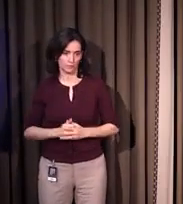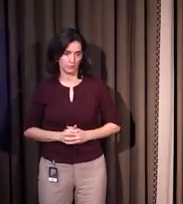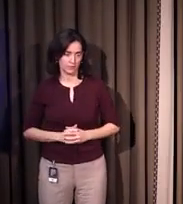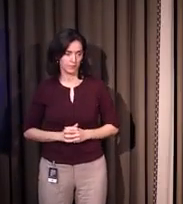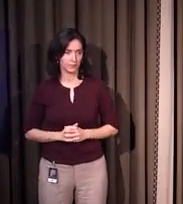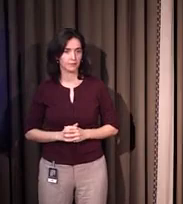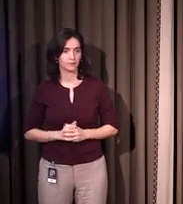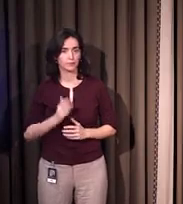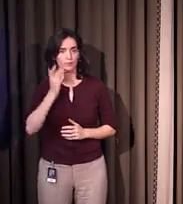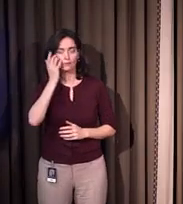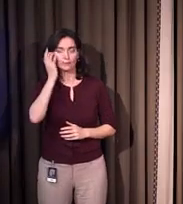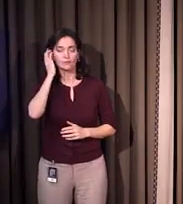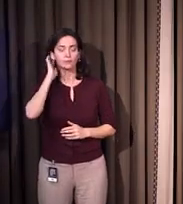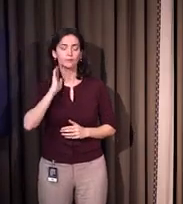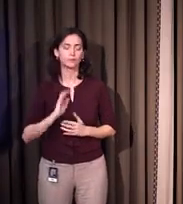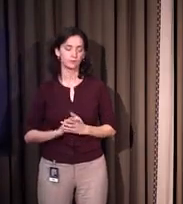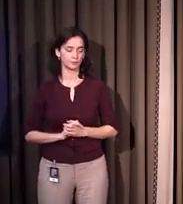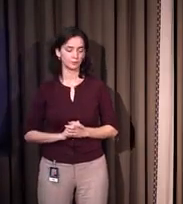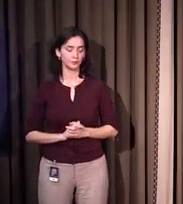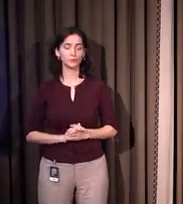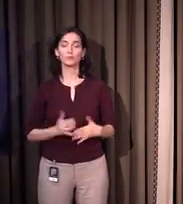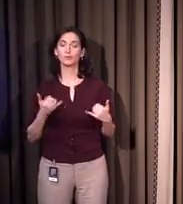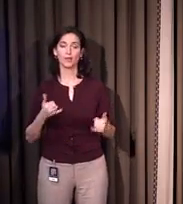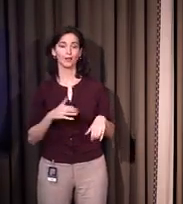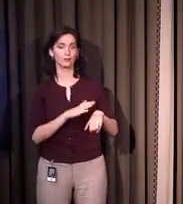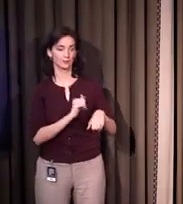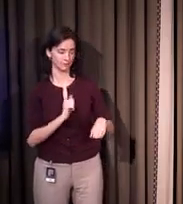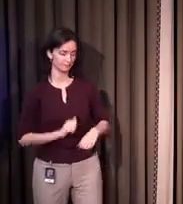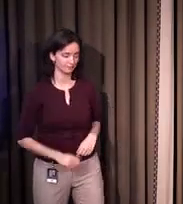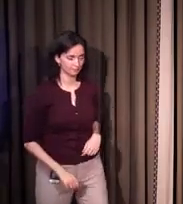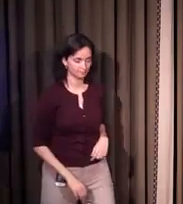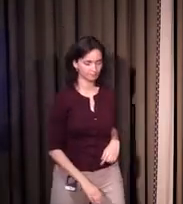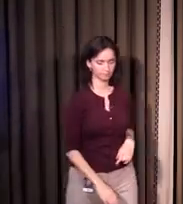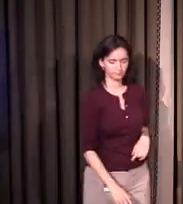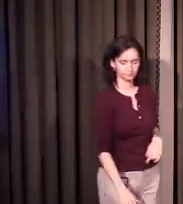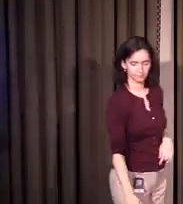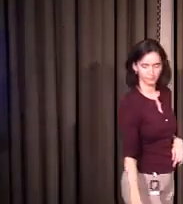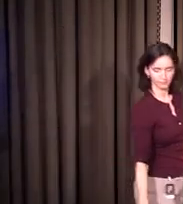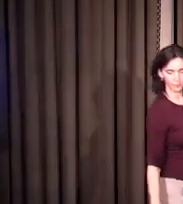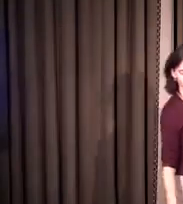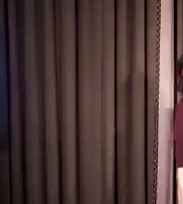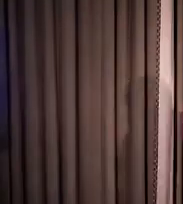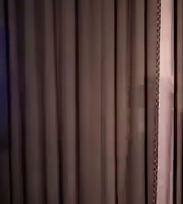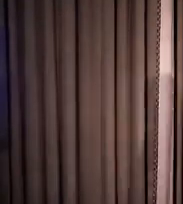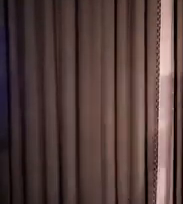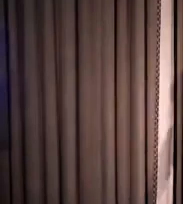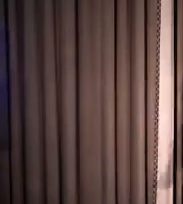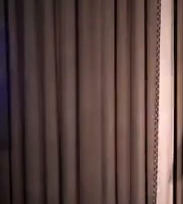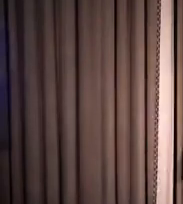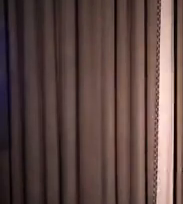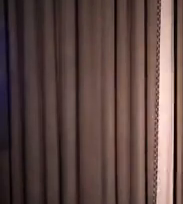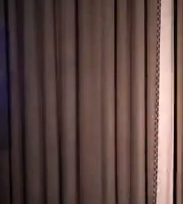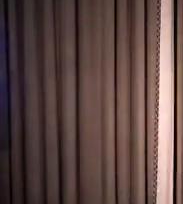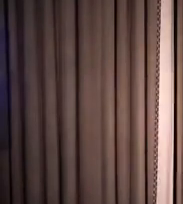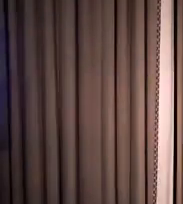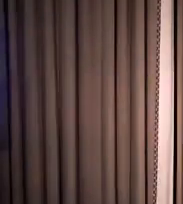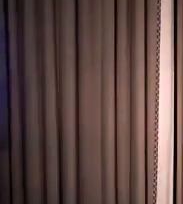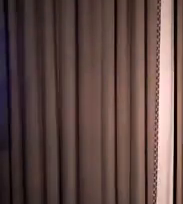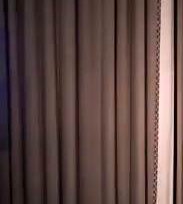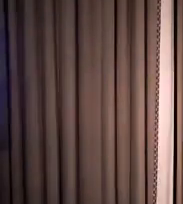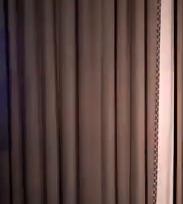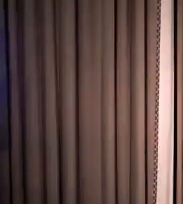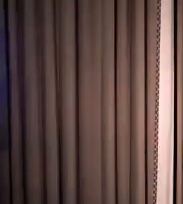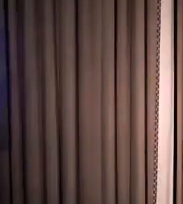forth. At this time, I'm going to ask Dr. Cantor to come up and to talk a little more about what we're seeing